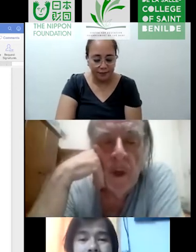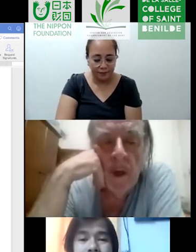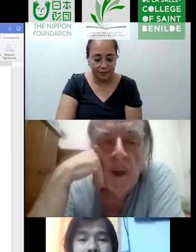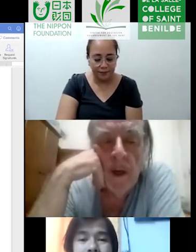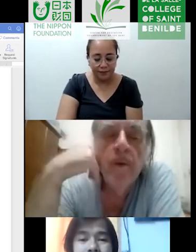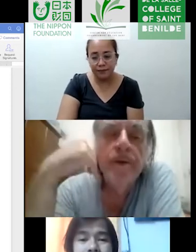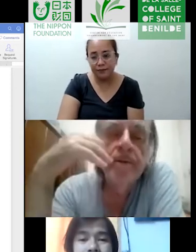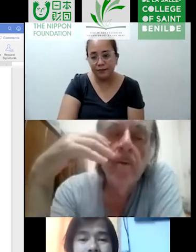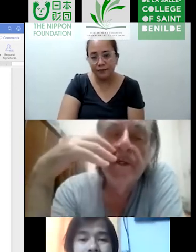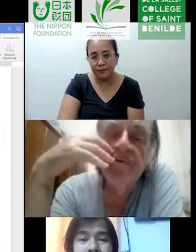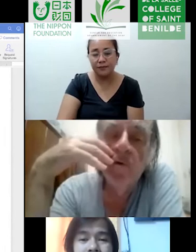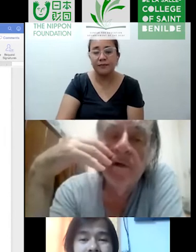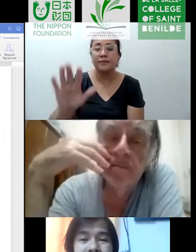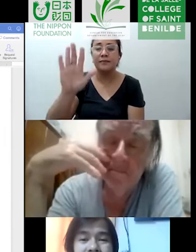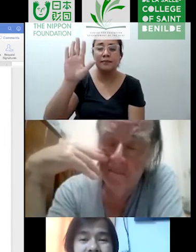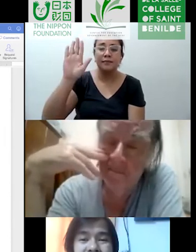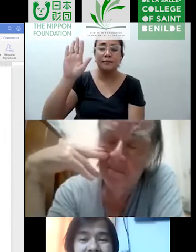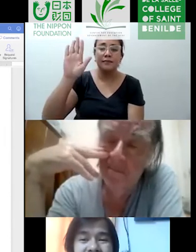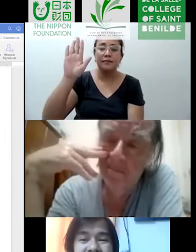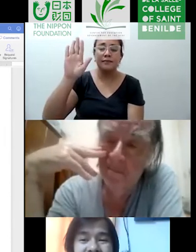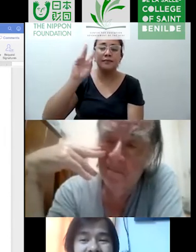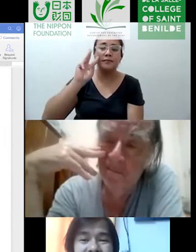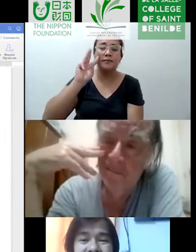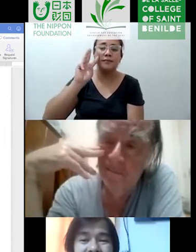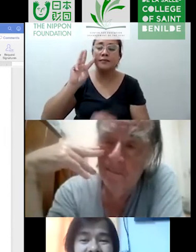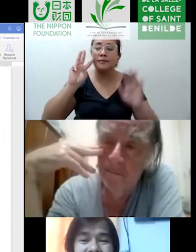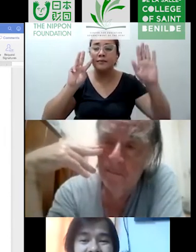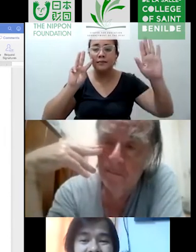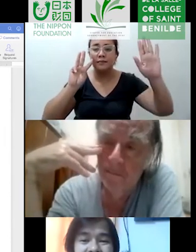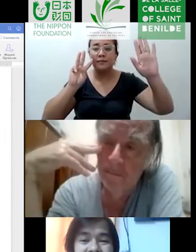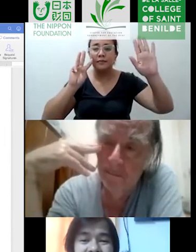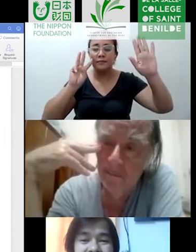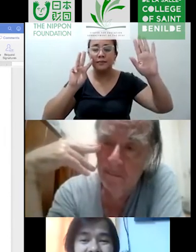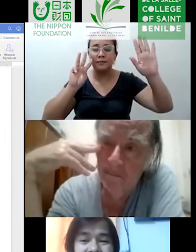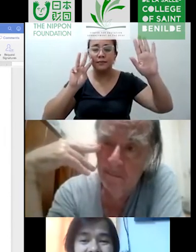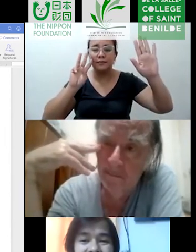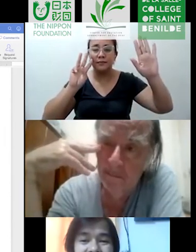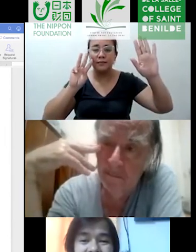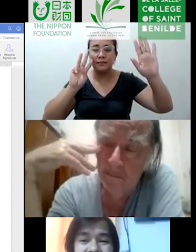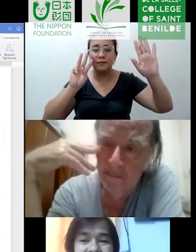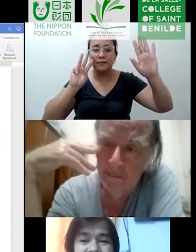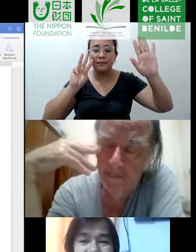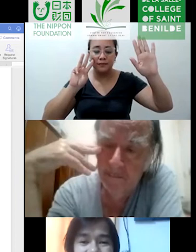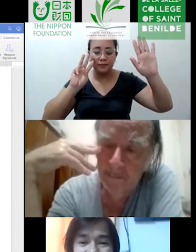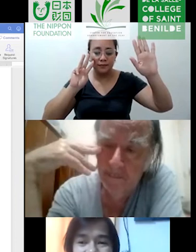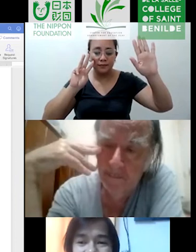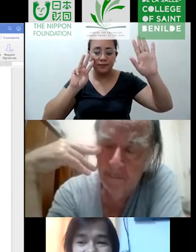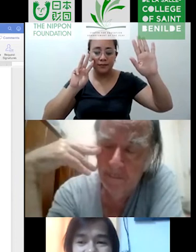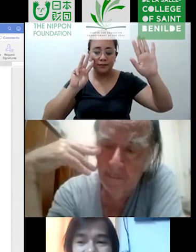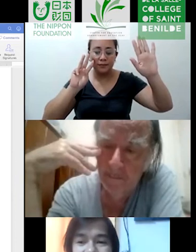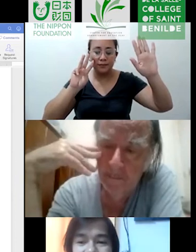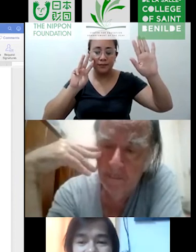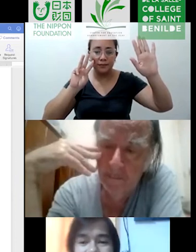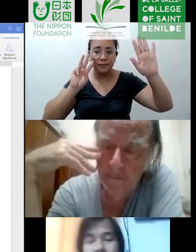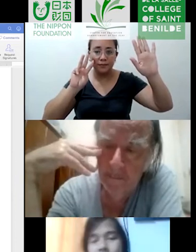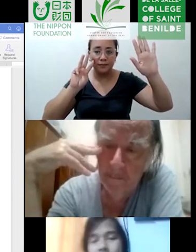It's inward. It's like blue. Whichever I signed or blue like this. So orange, I signed it like this. Blue is all. They're all inward from